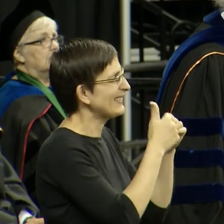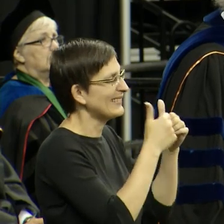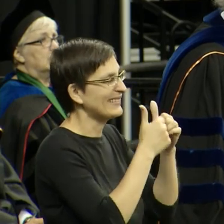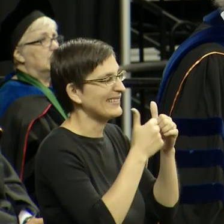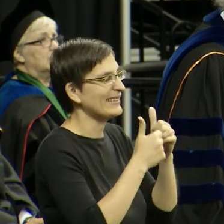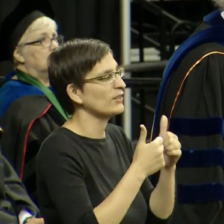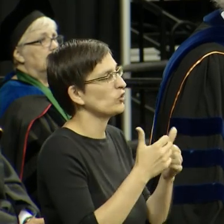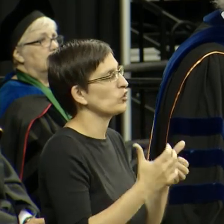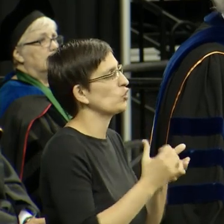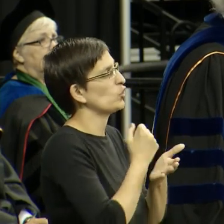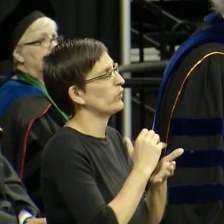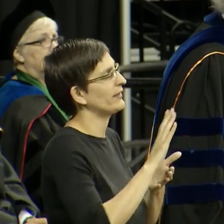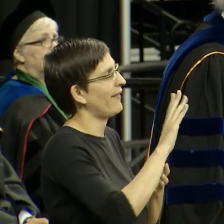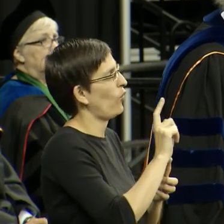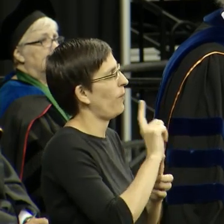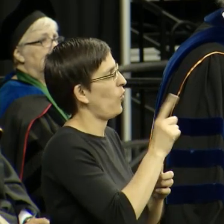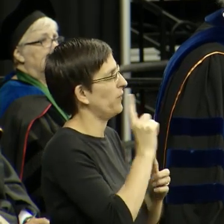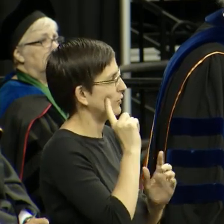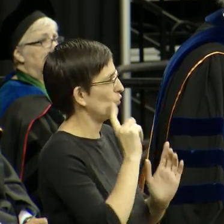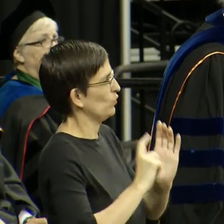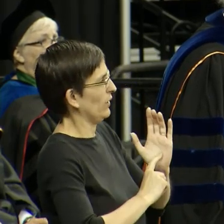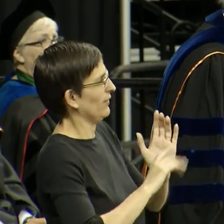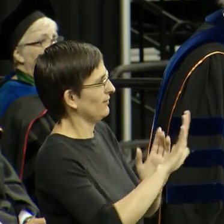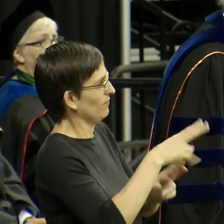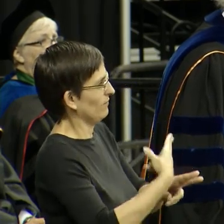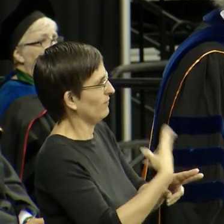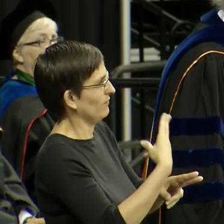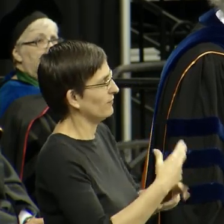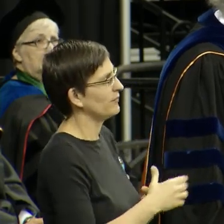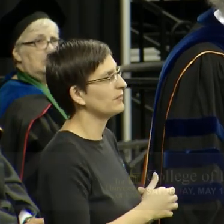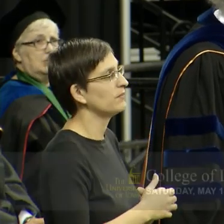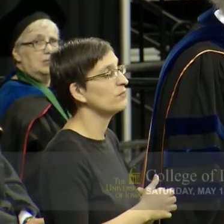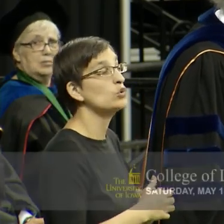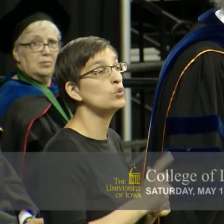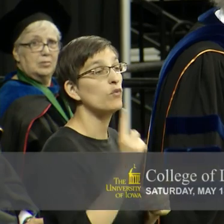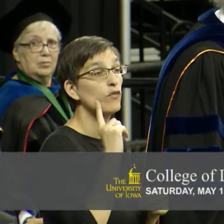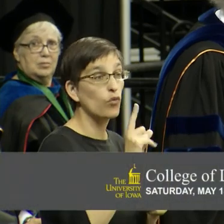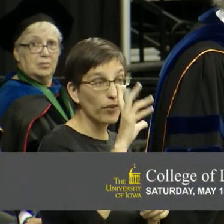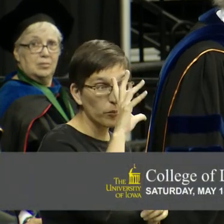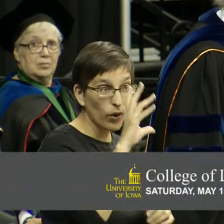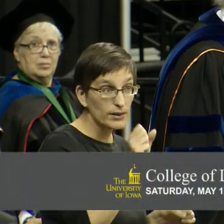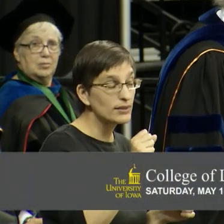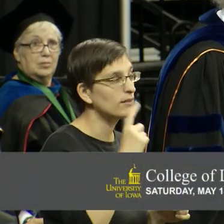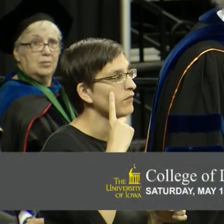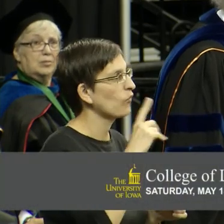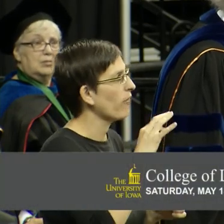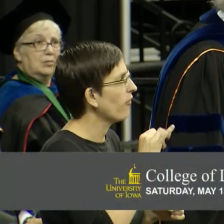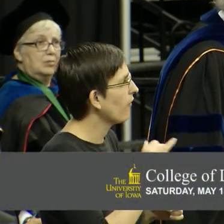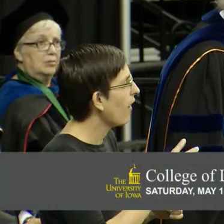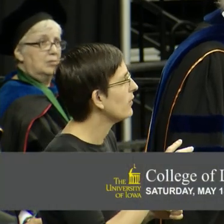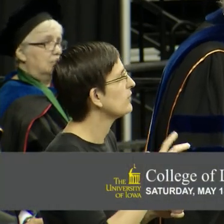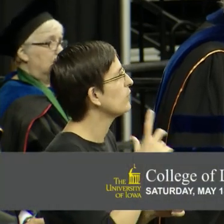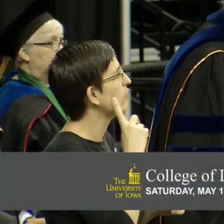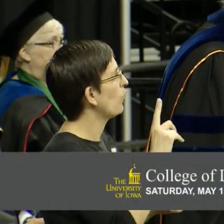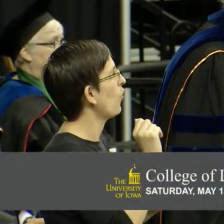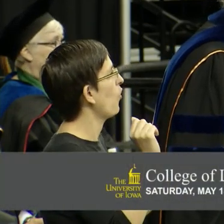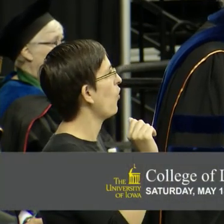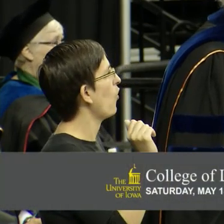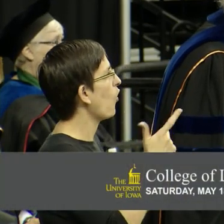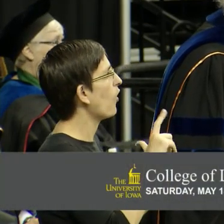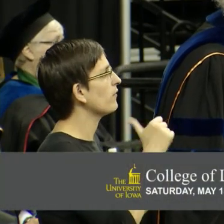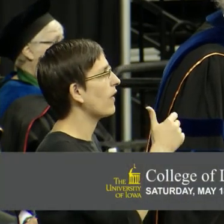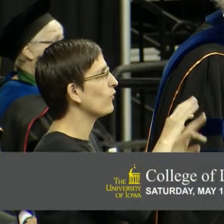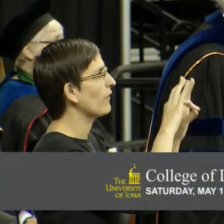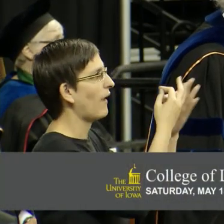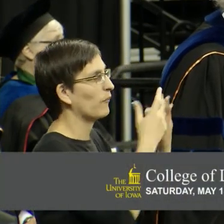deserves his or her moment of recognition. So on behalf of the president, the faculty, and all the other families